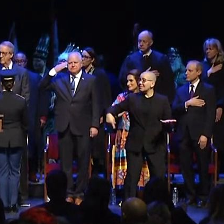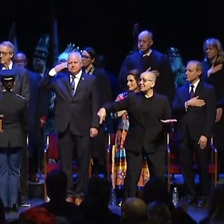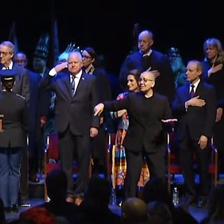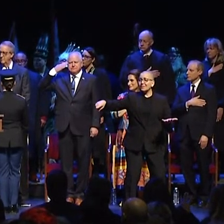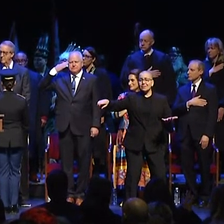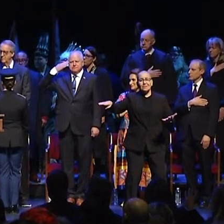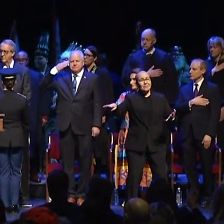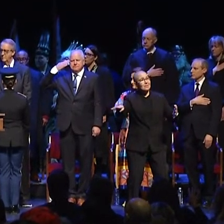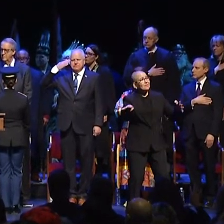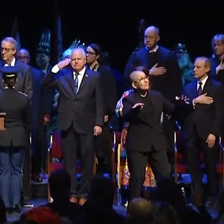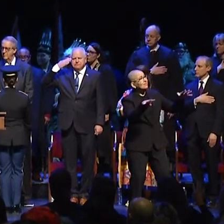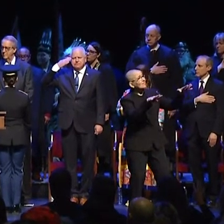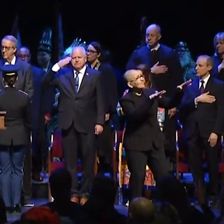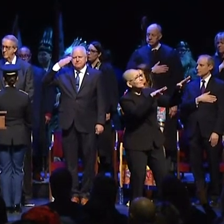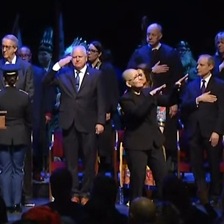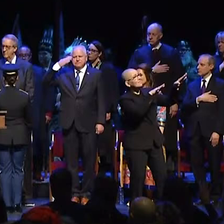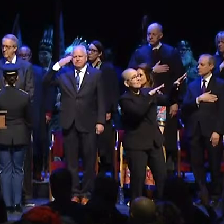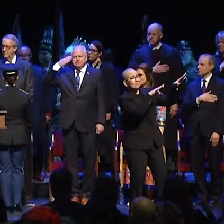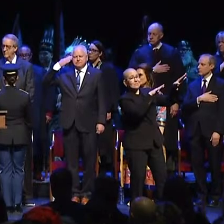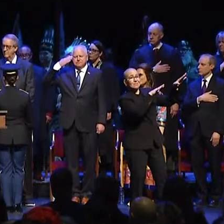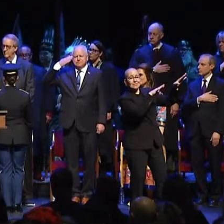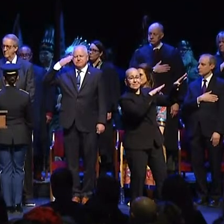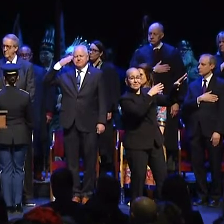liberty. Let our